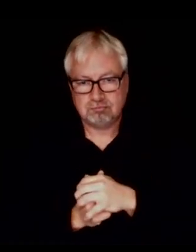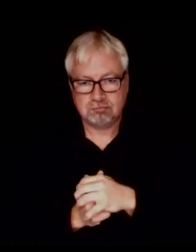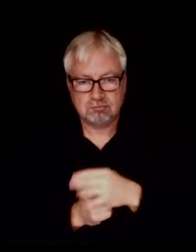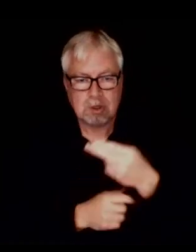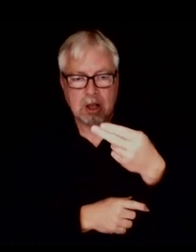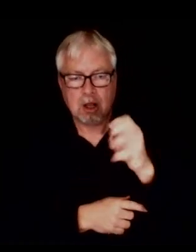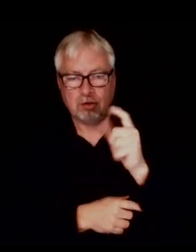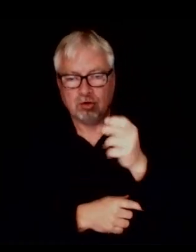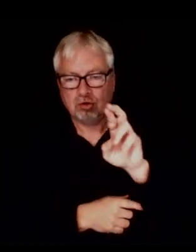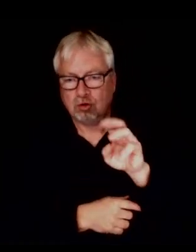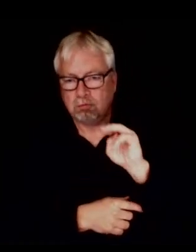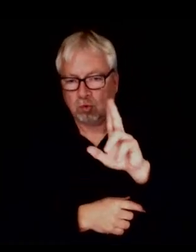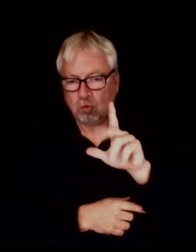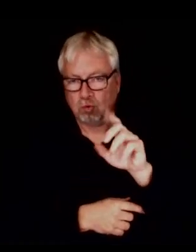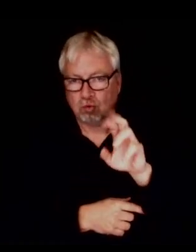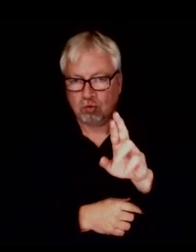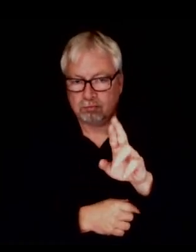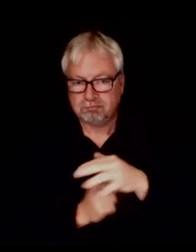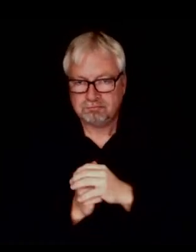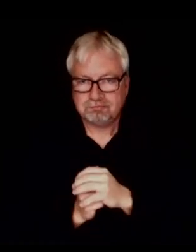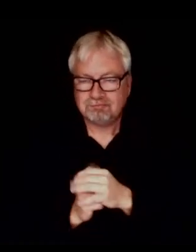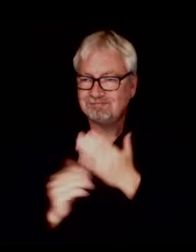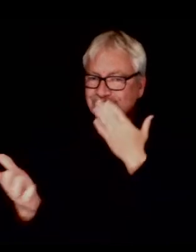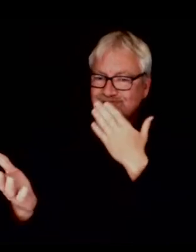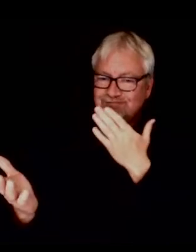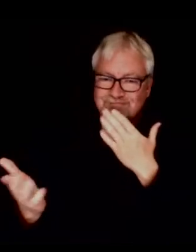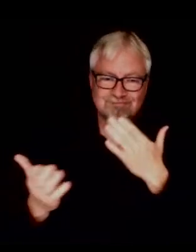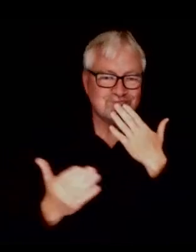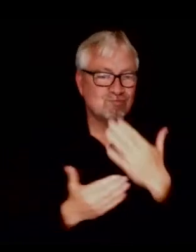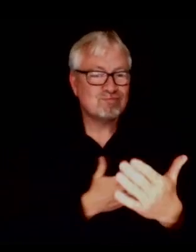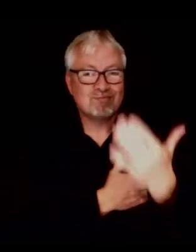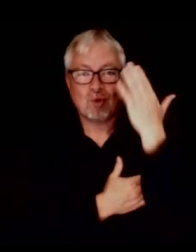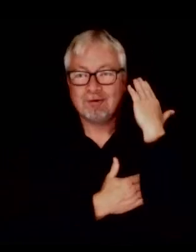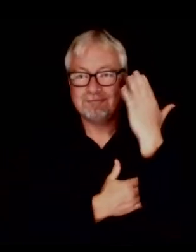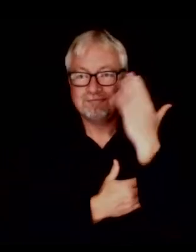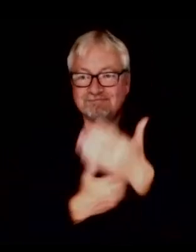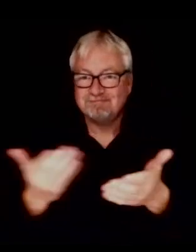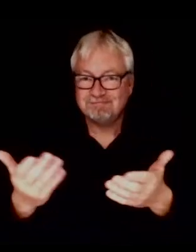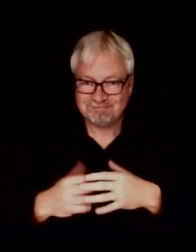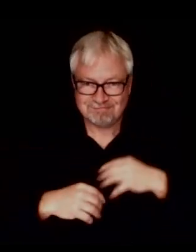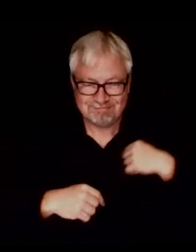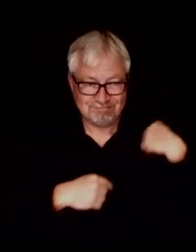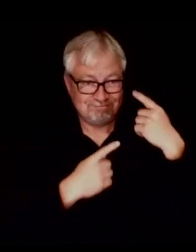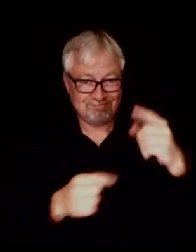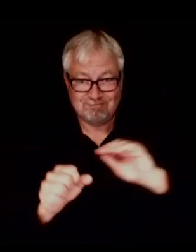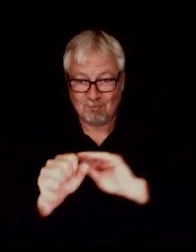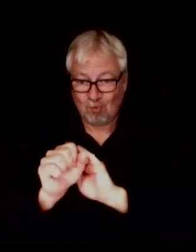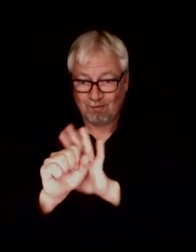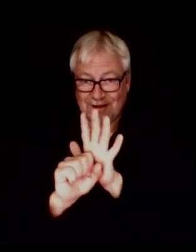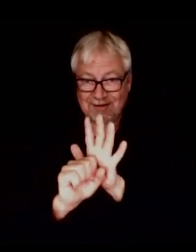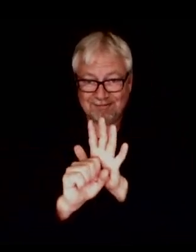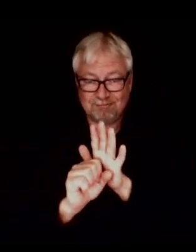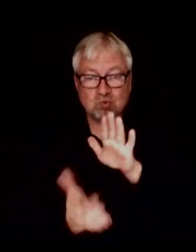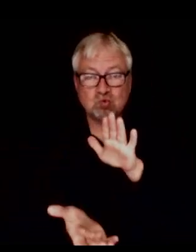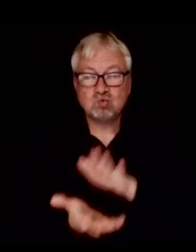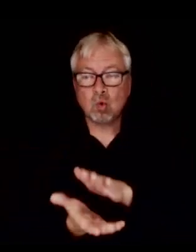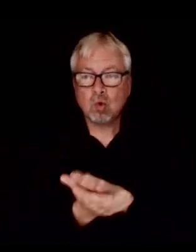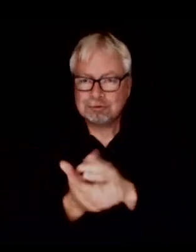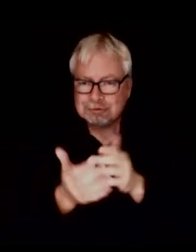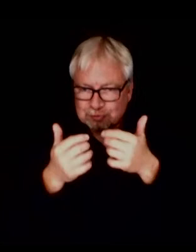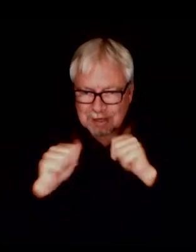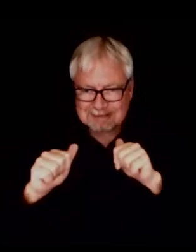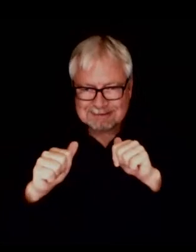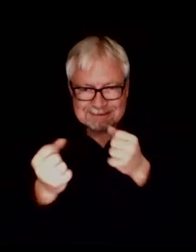Thank you, Commissioner Malcolm. Good morning, everyone. Throughout the pandemic, our schools have made tremendous efforts to support our students and families. And as Commissioner